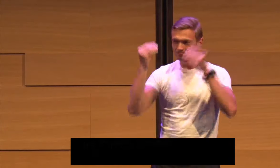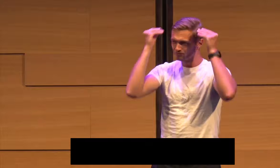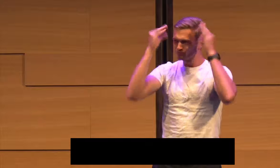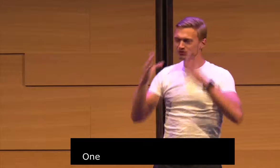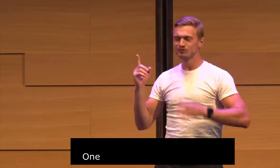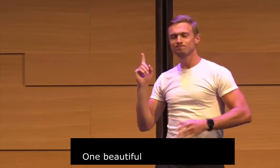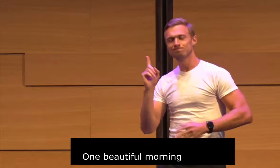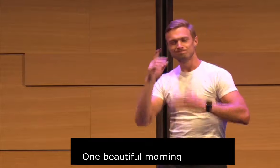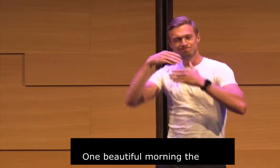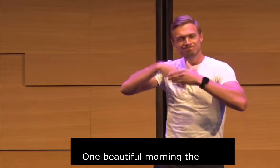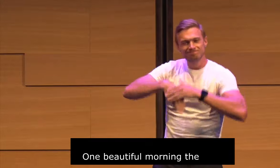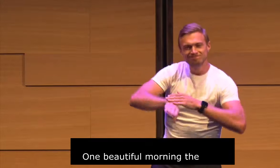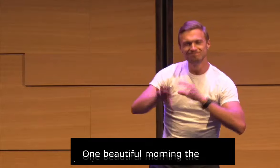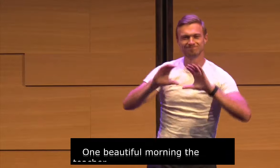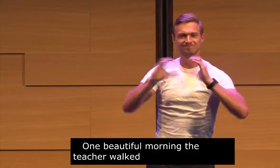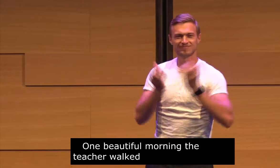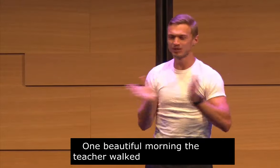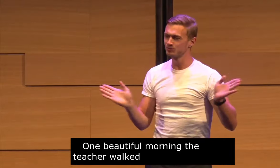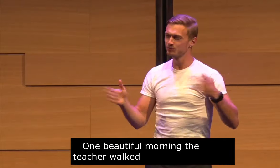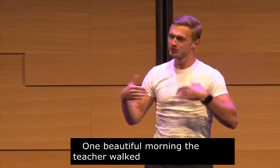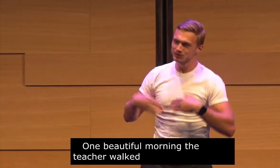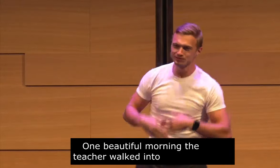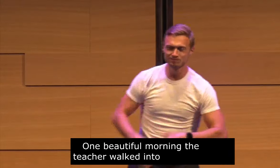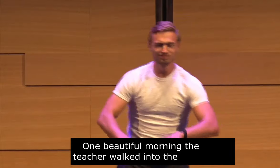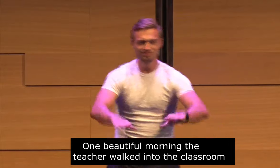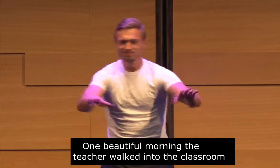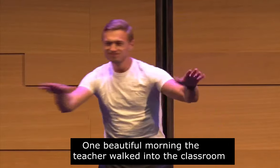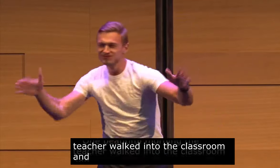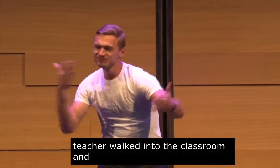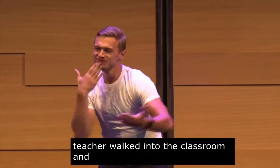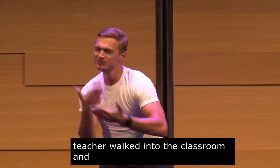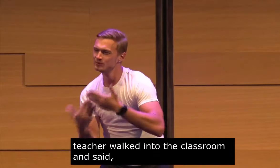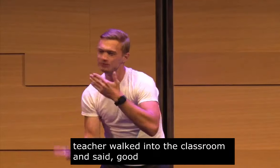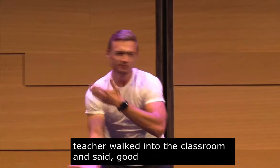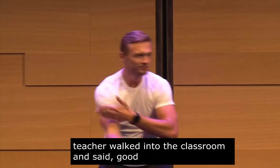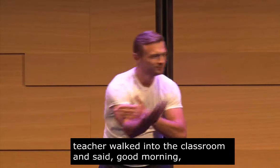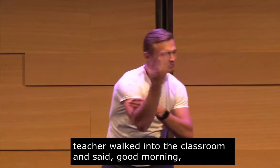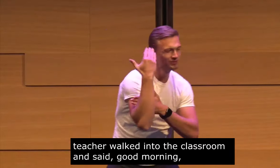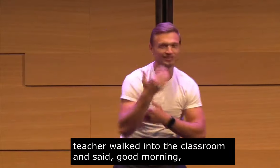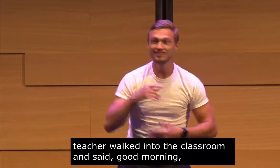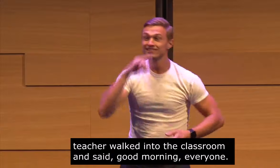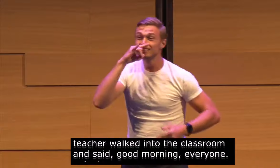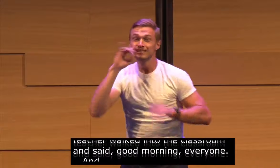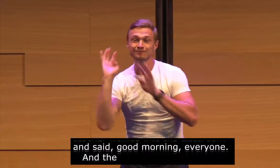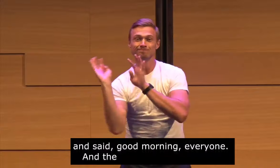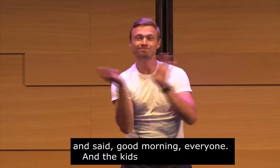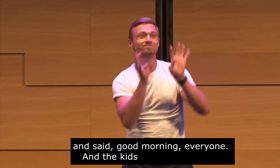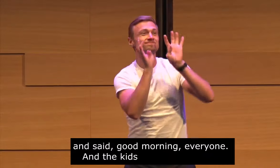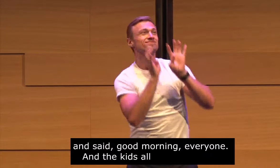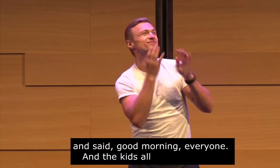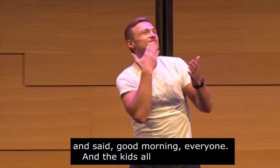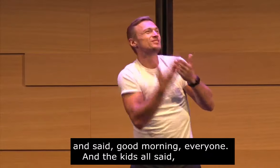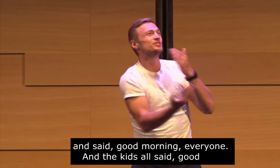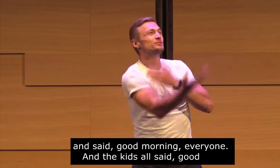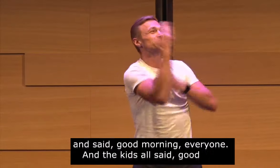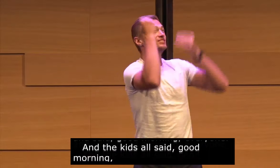One beautiful morning, the teacher walked into the classroom and said, "Good morning, everyone." And the kids all said,